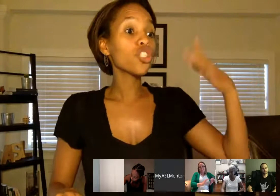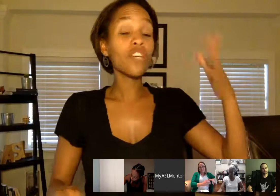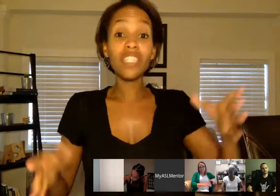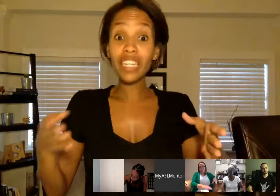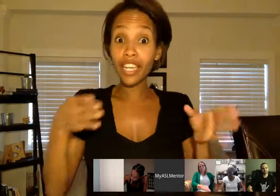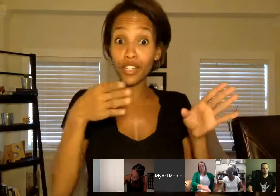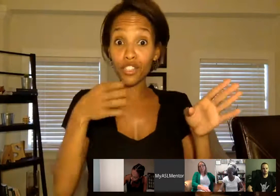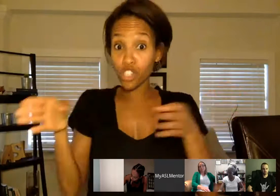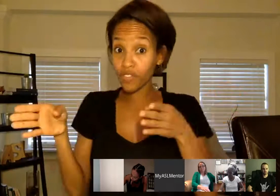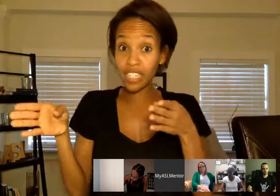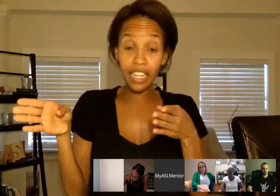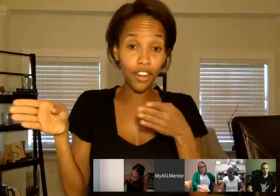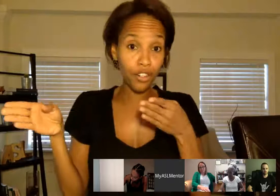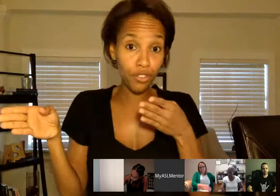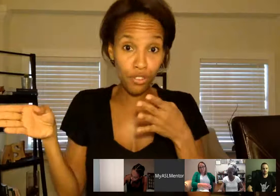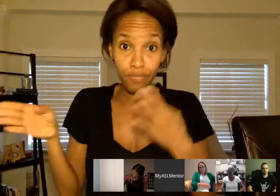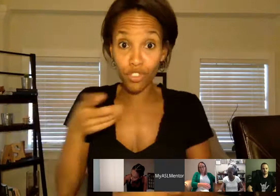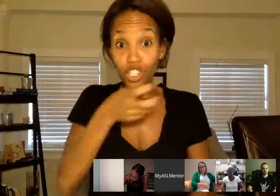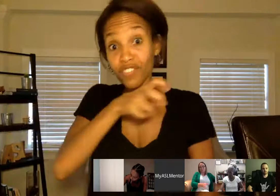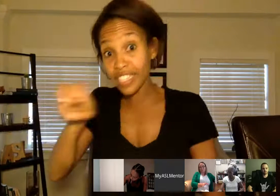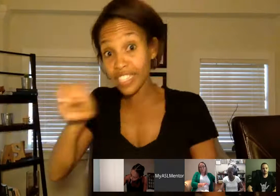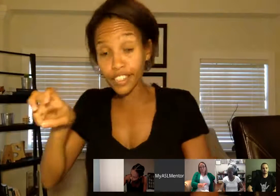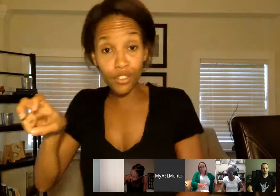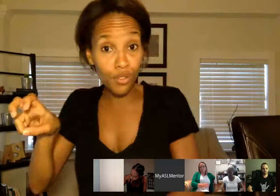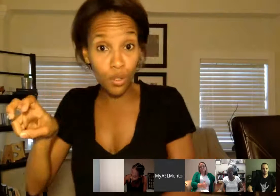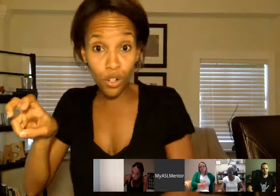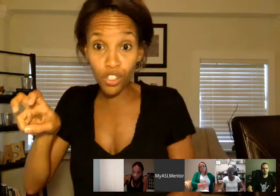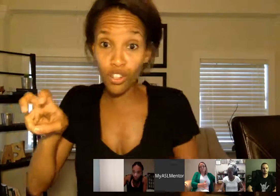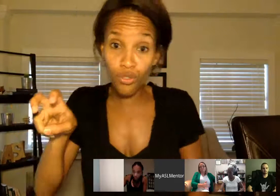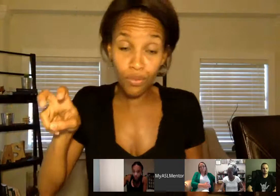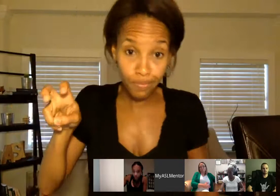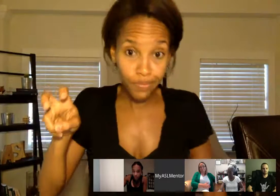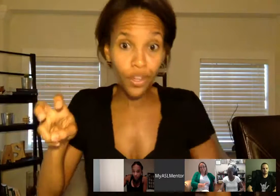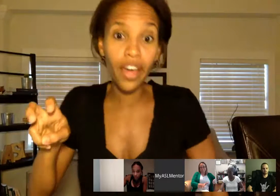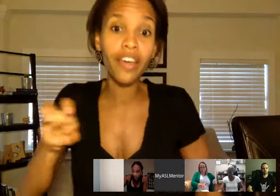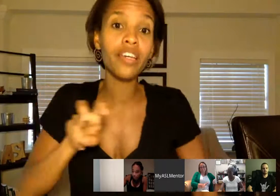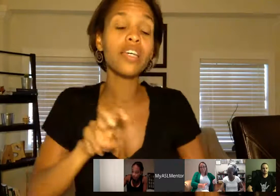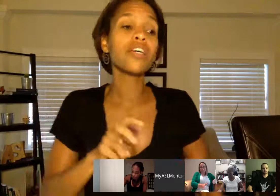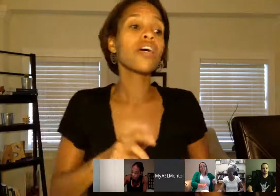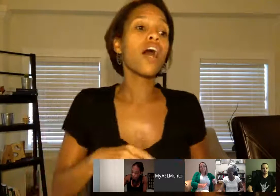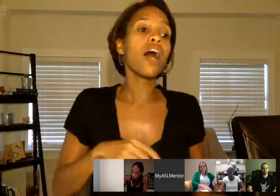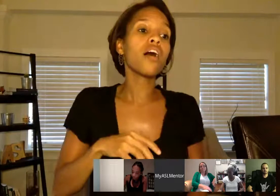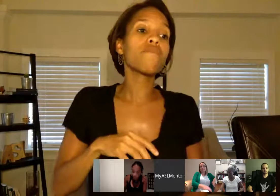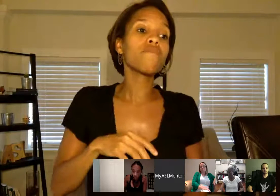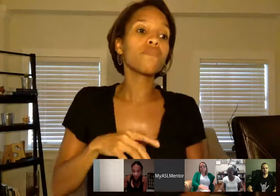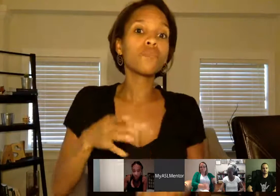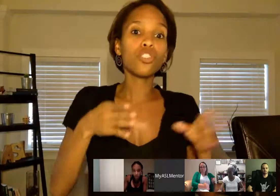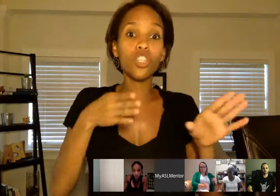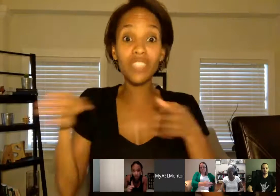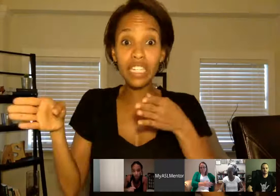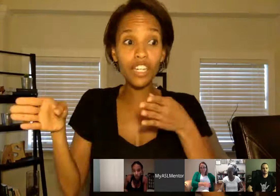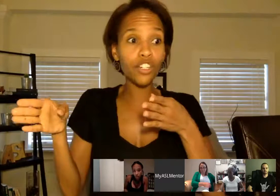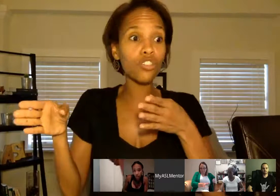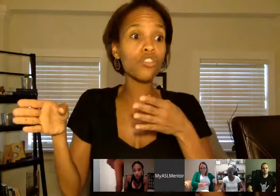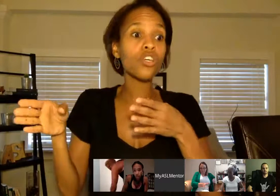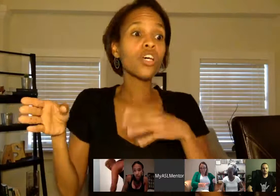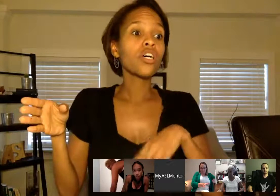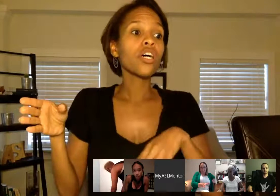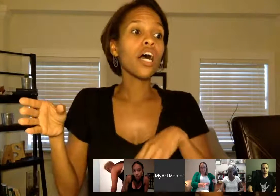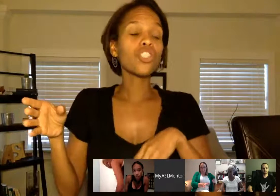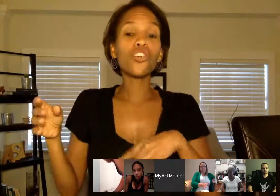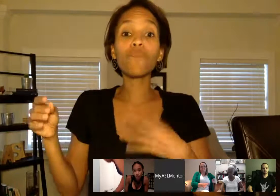So we're shifting gears. Shifting gears would work too, okay? Shifting